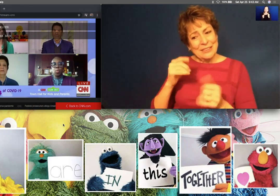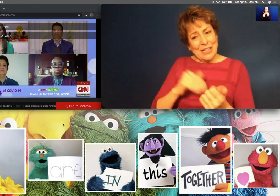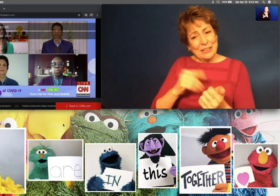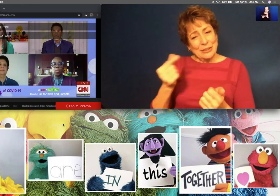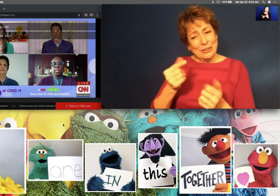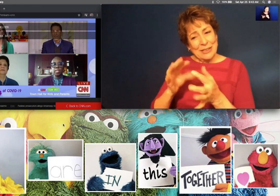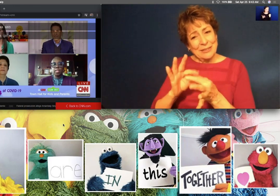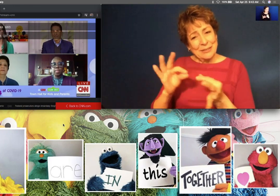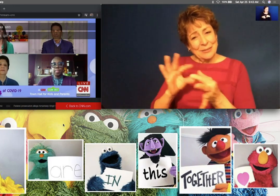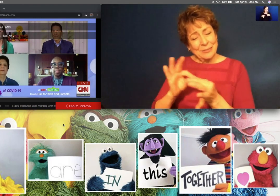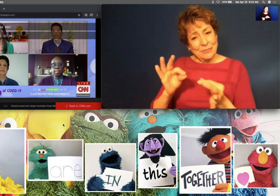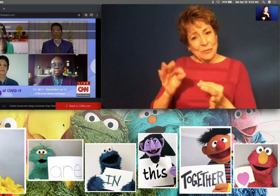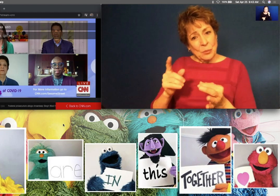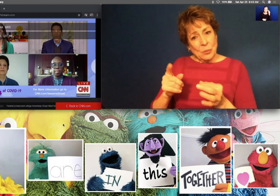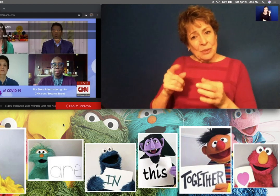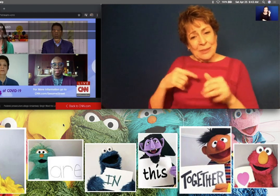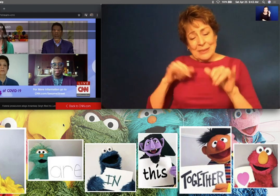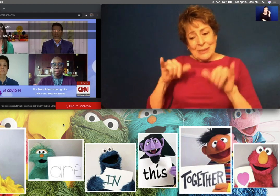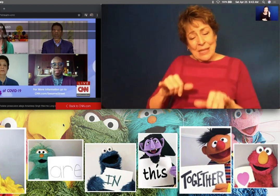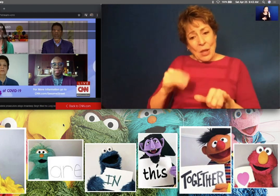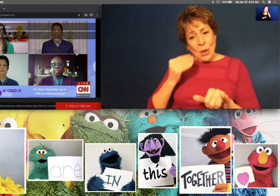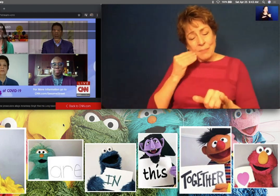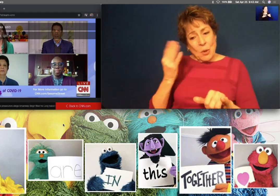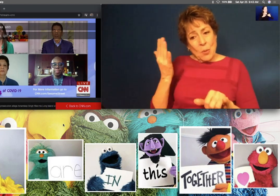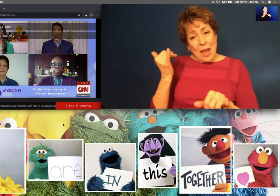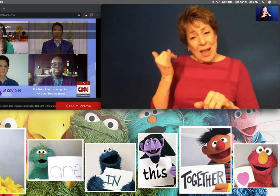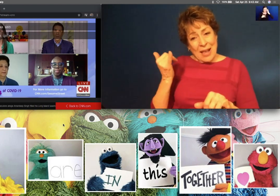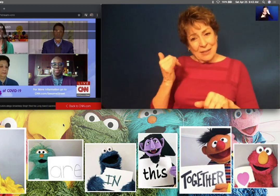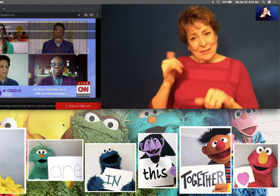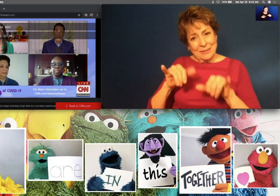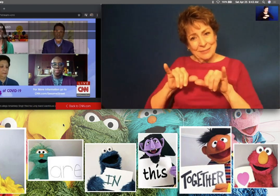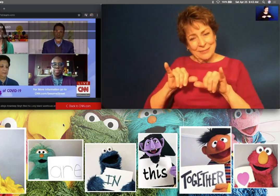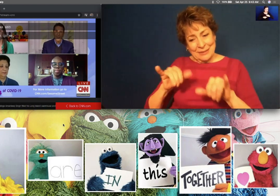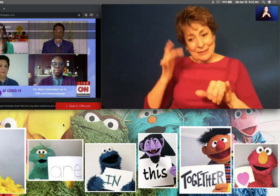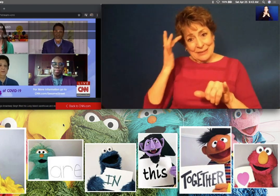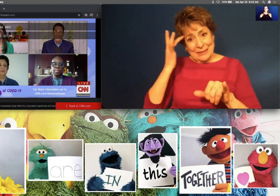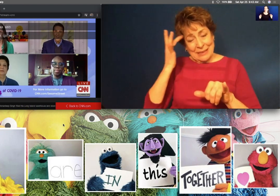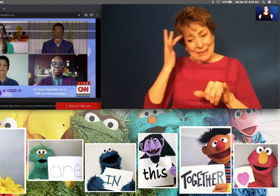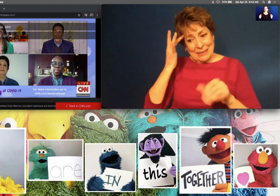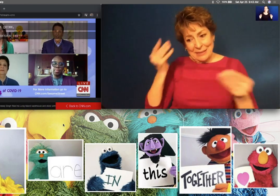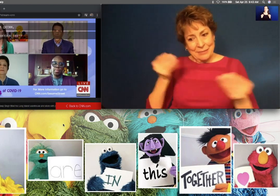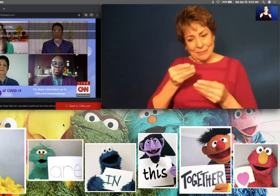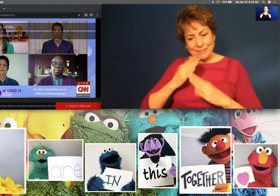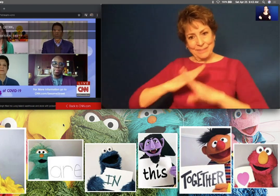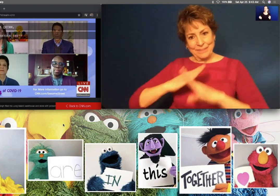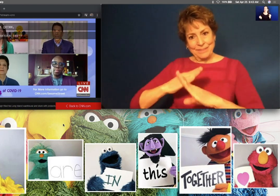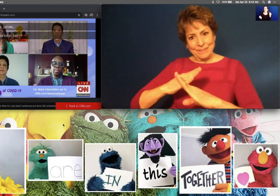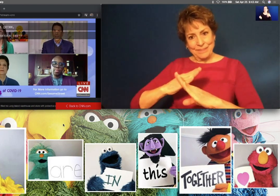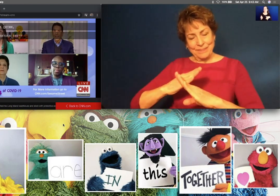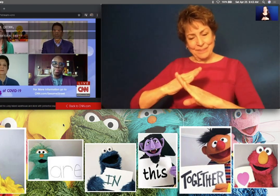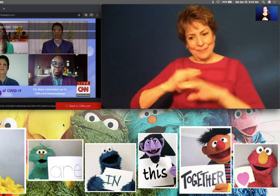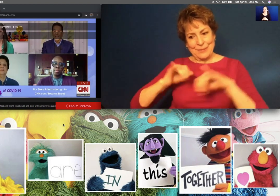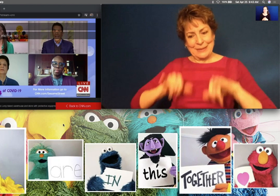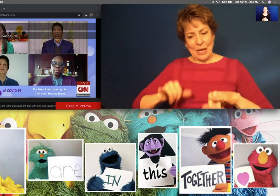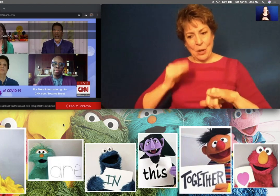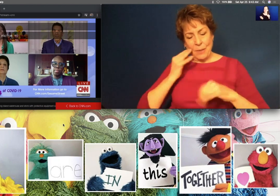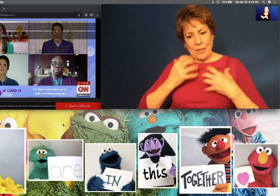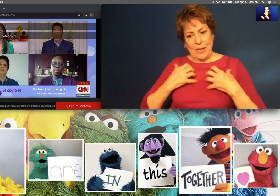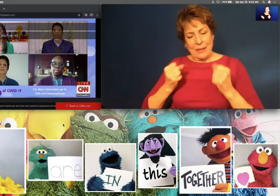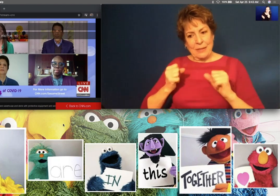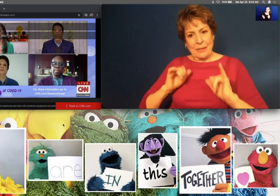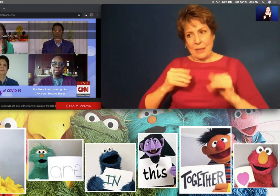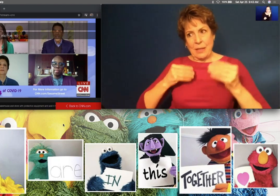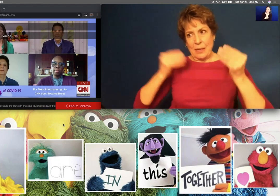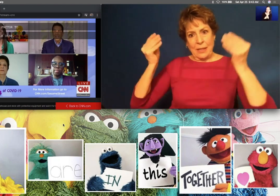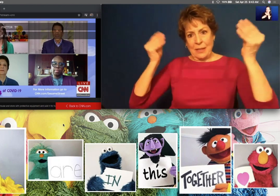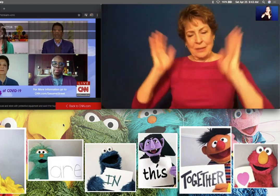we're staying inside so that everyone isn't sick. I think that's one of the important factors to talk about with little ones. Yeah, we're all in this